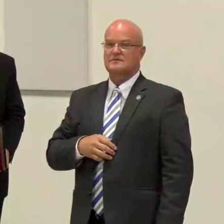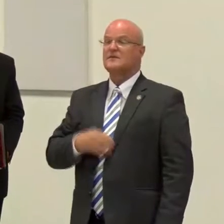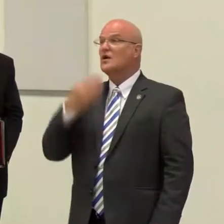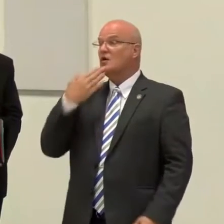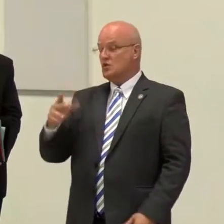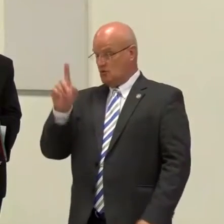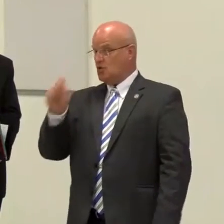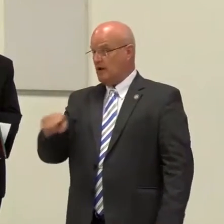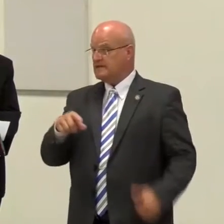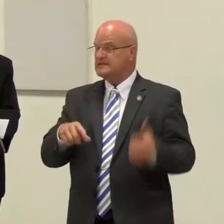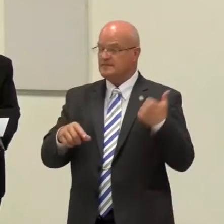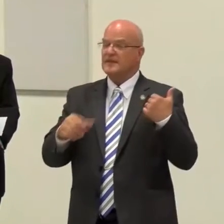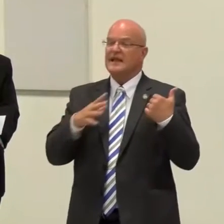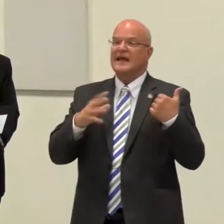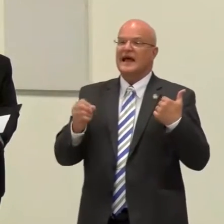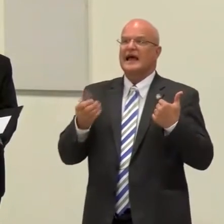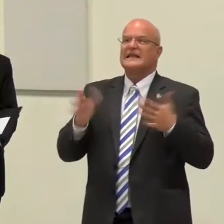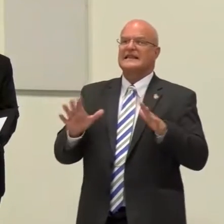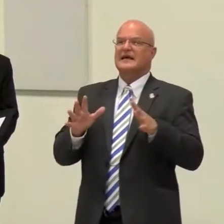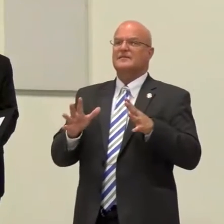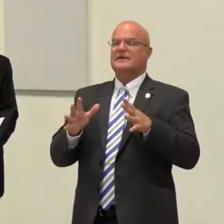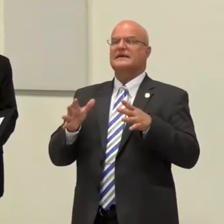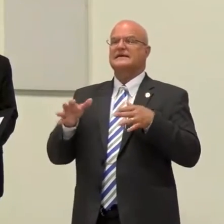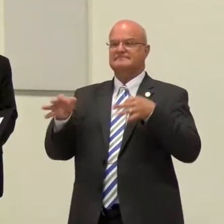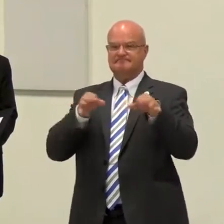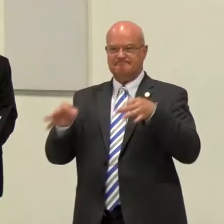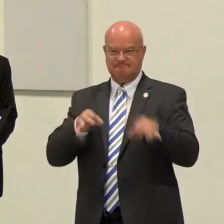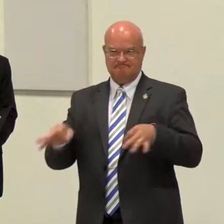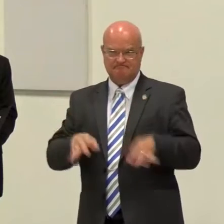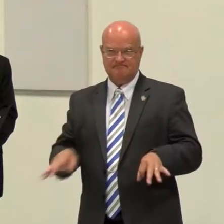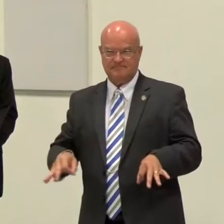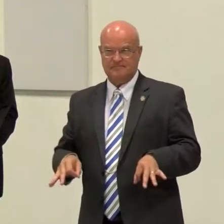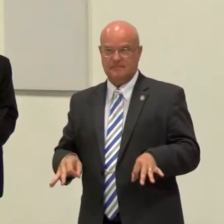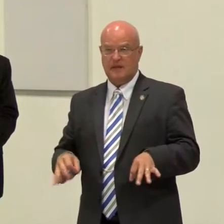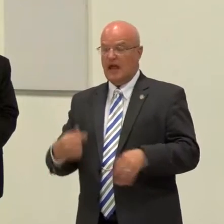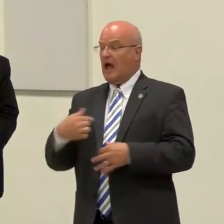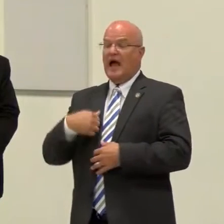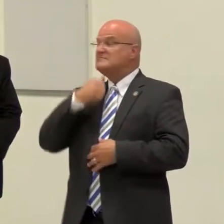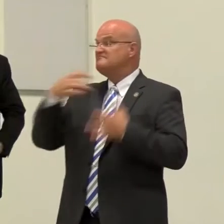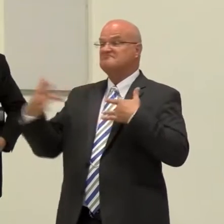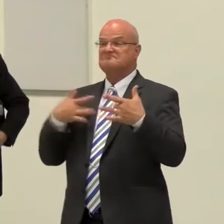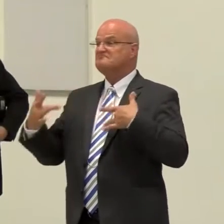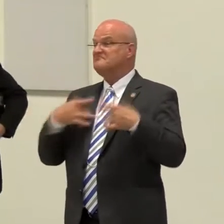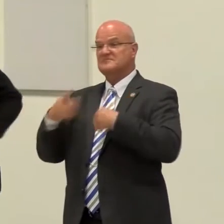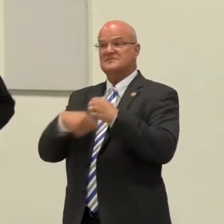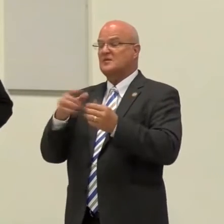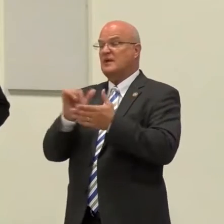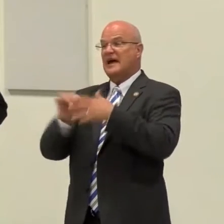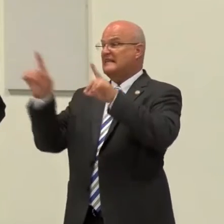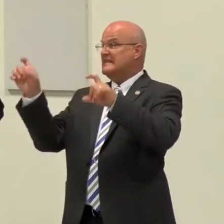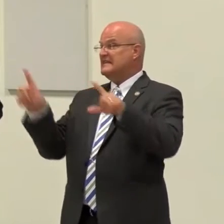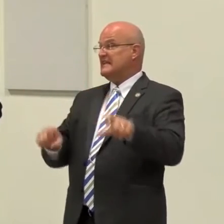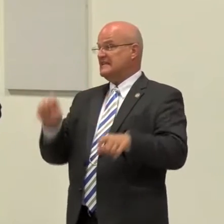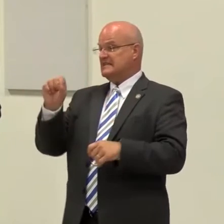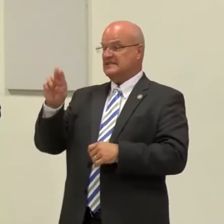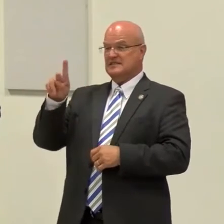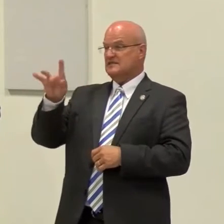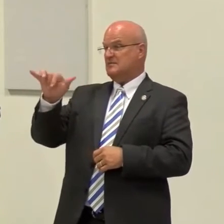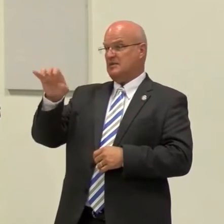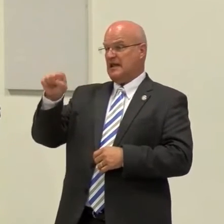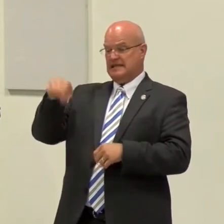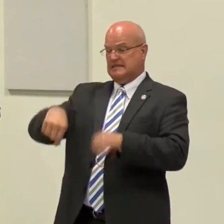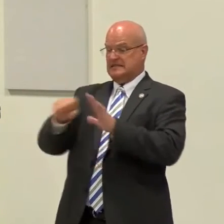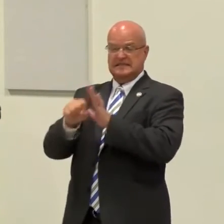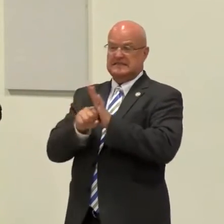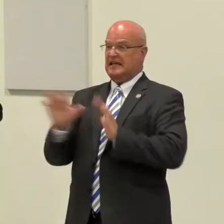That's a very good question, and let me elaborate. I'm not concerned about the testing supplies in